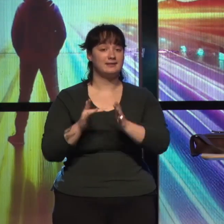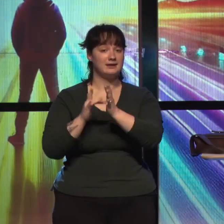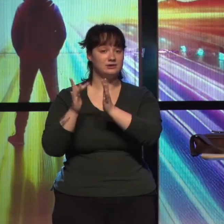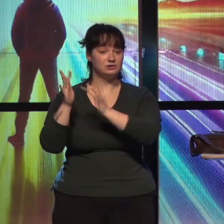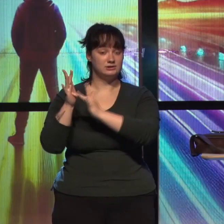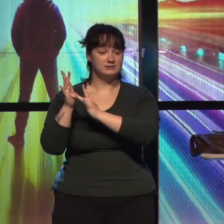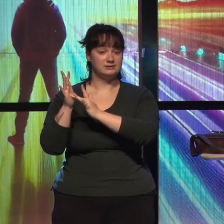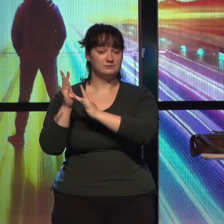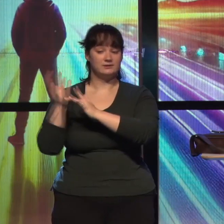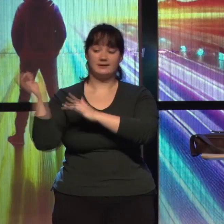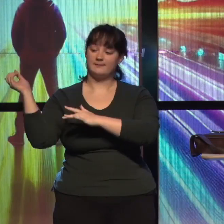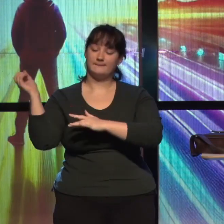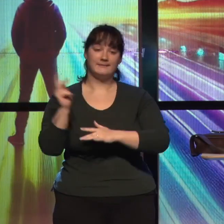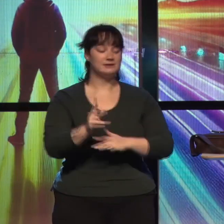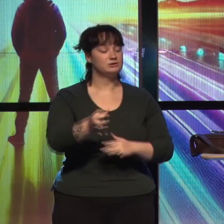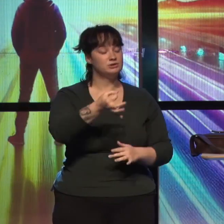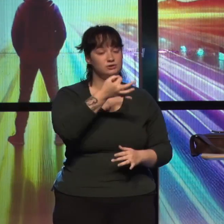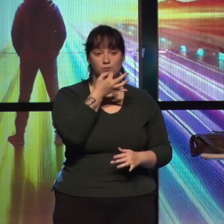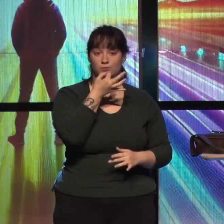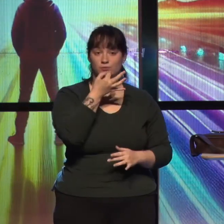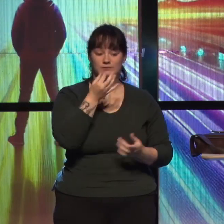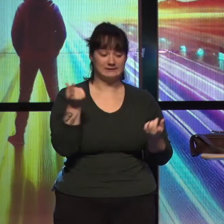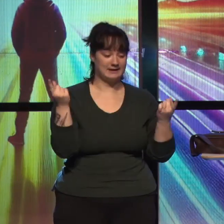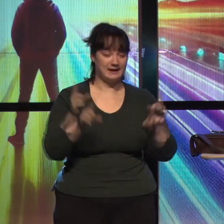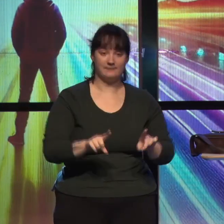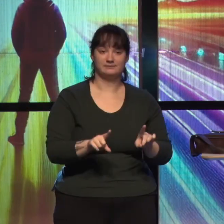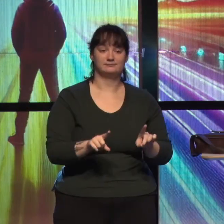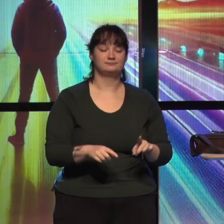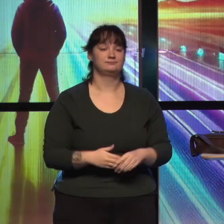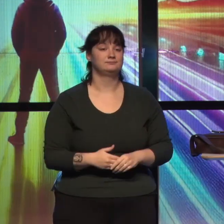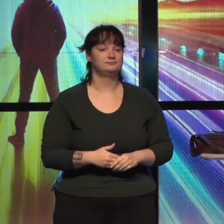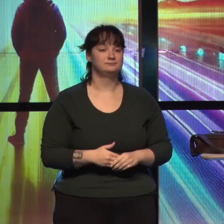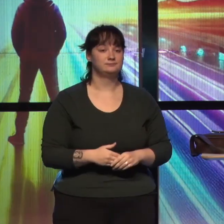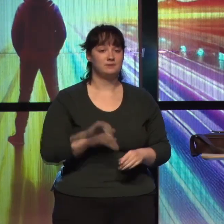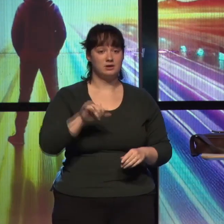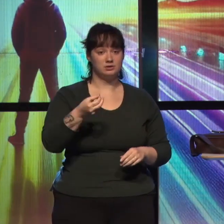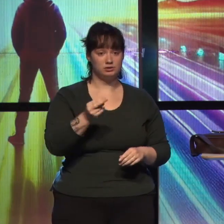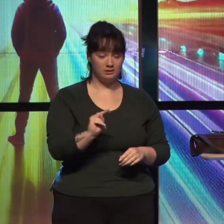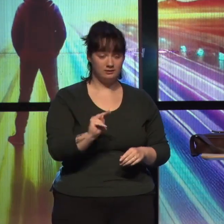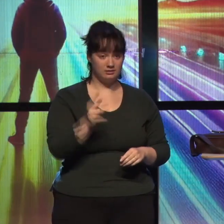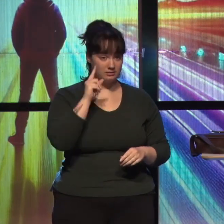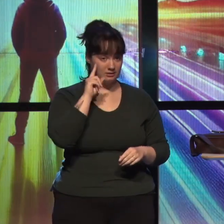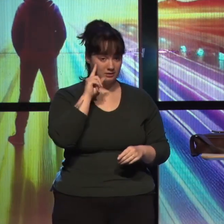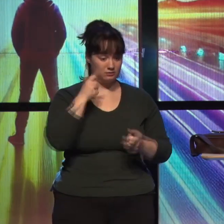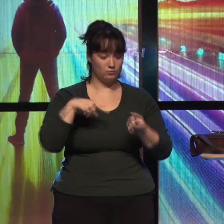return very soon in their lifetime. This was going to happen. And John thought that when